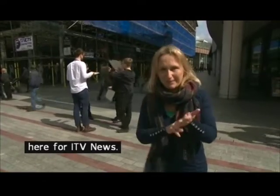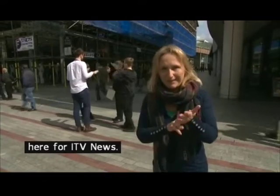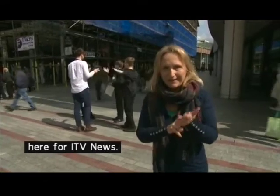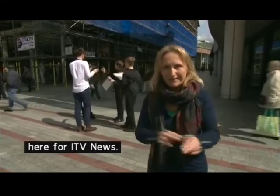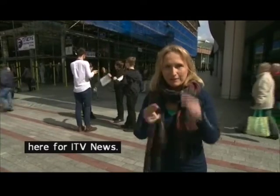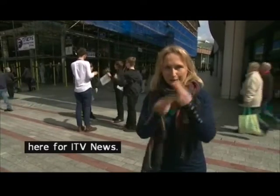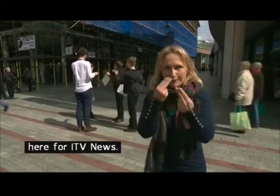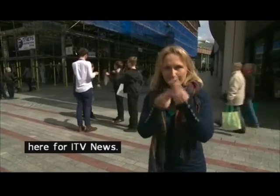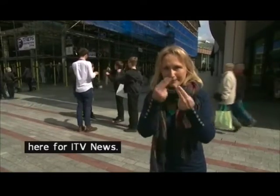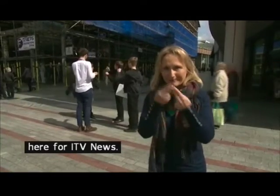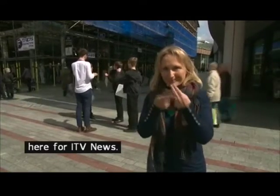ITV News.